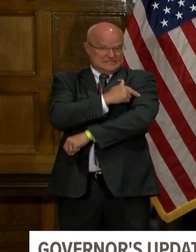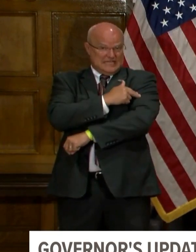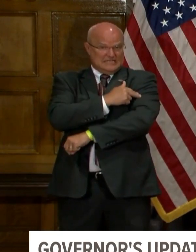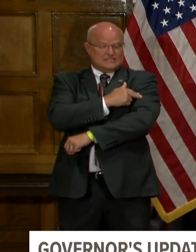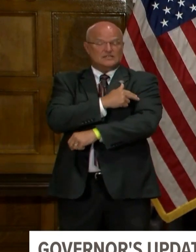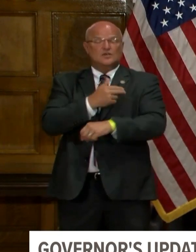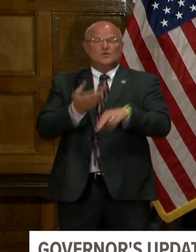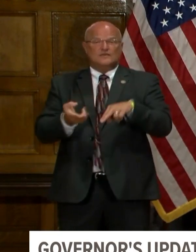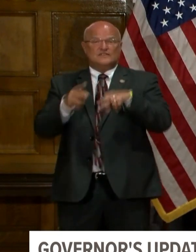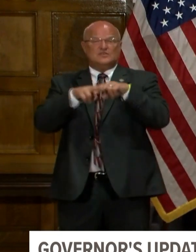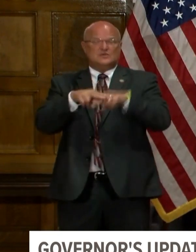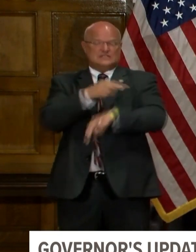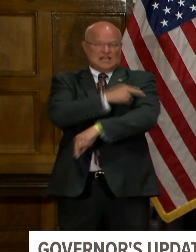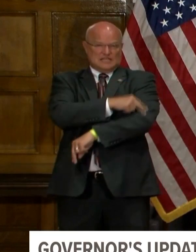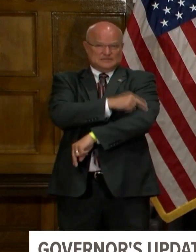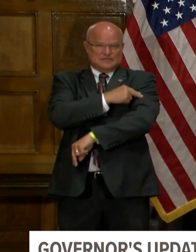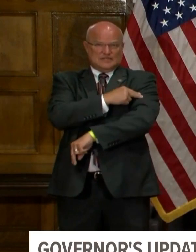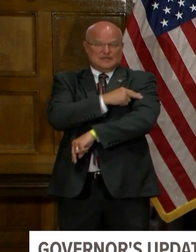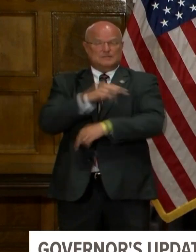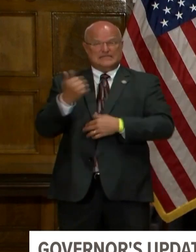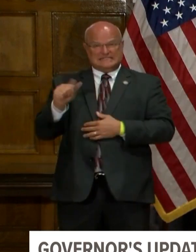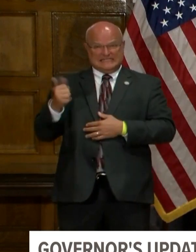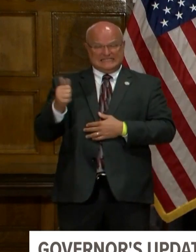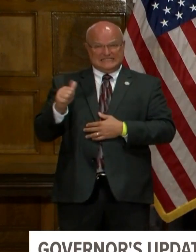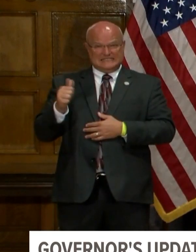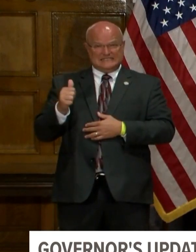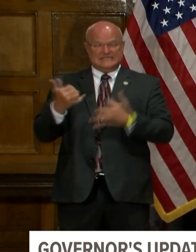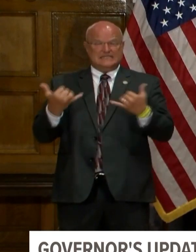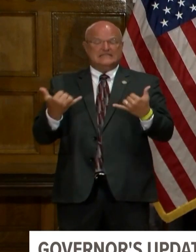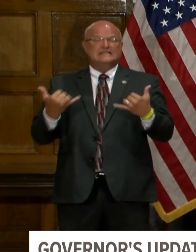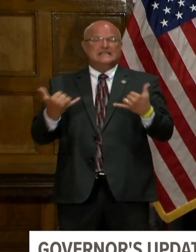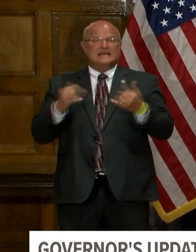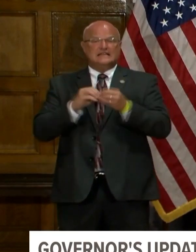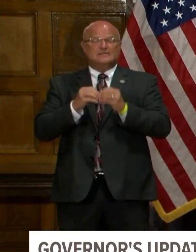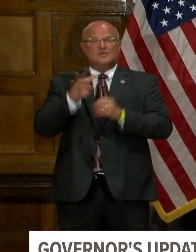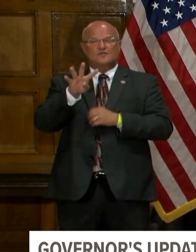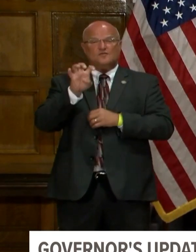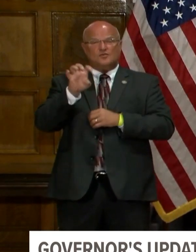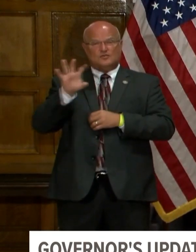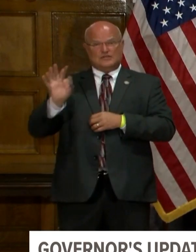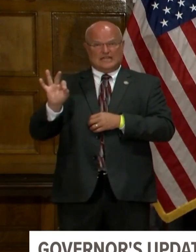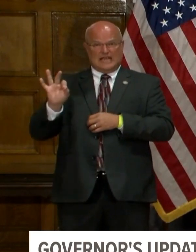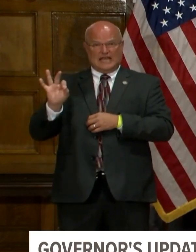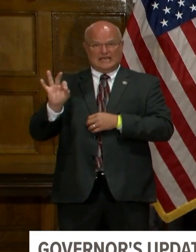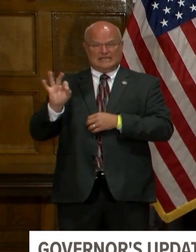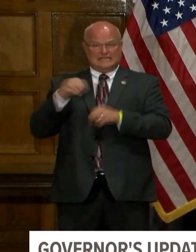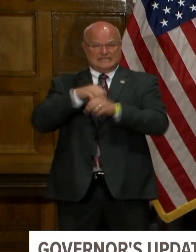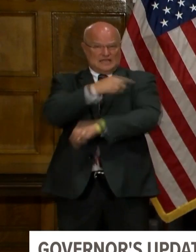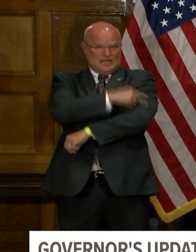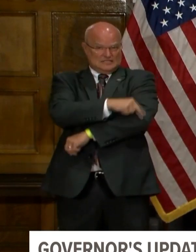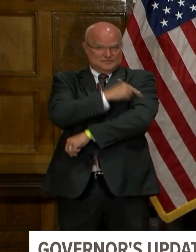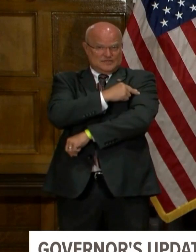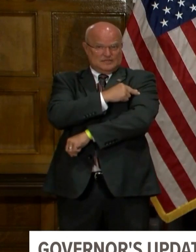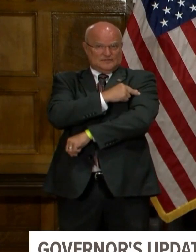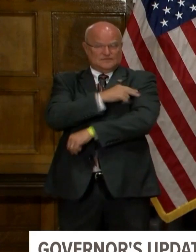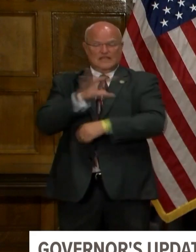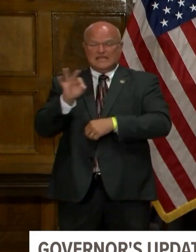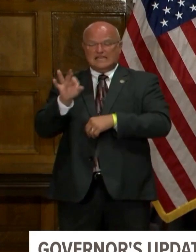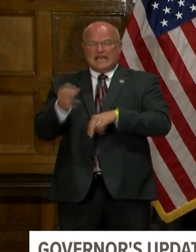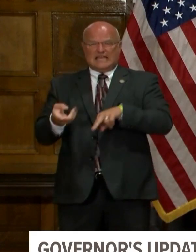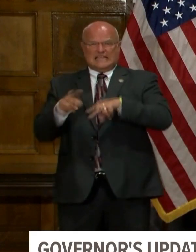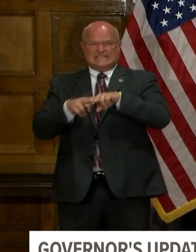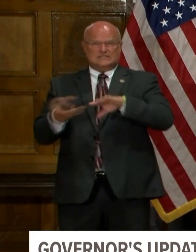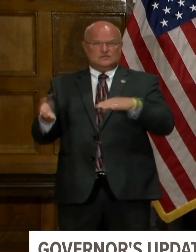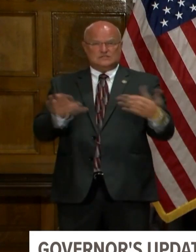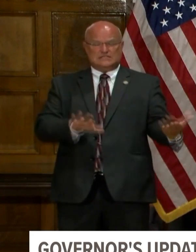hospitalizations, we've increased our hospitalizations by 10. That brings us to 409. And we have 9 additional deaths.